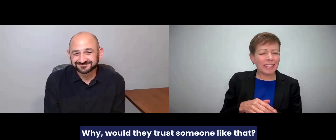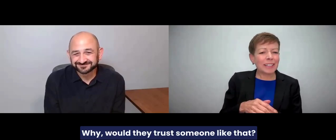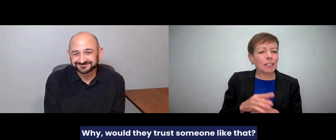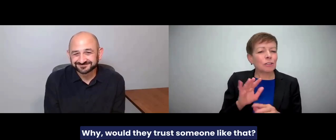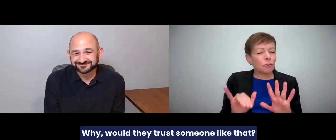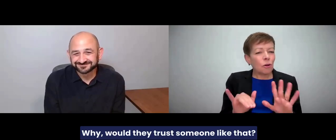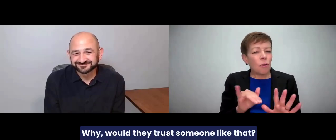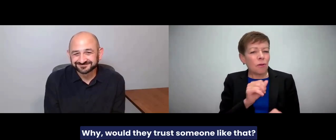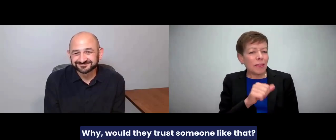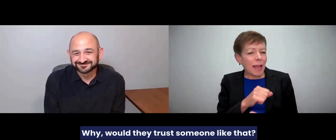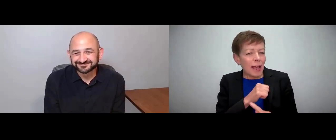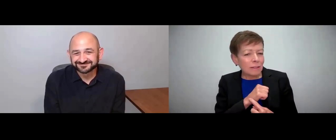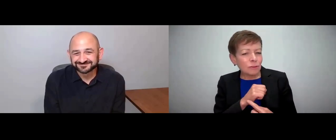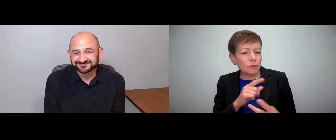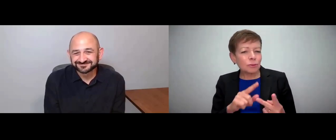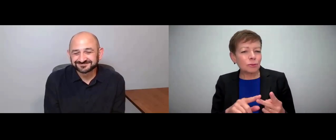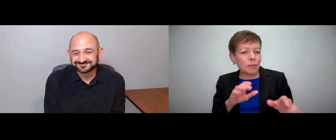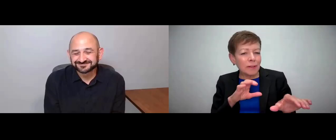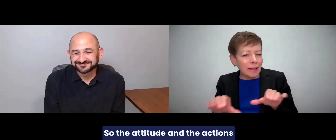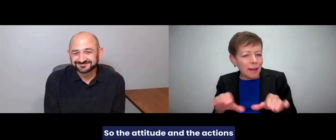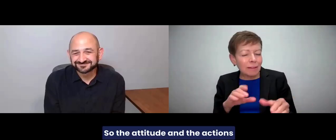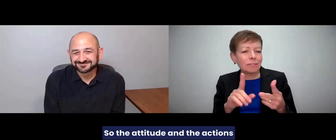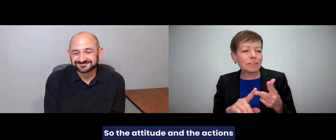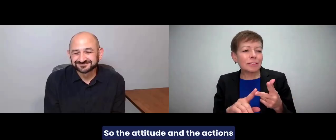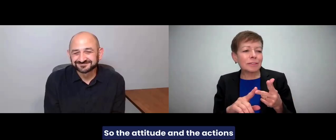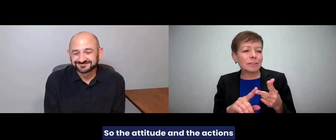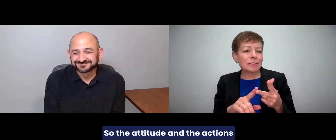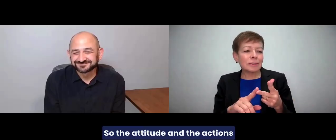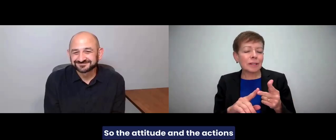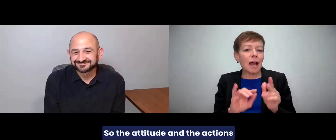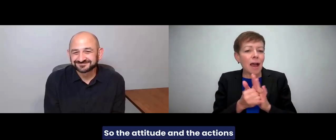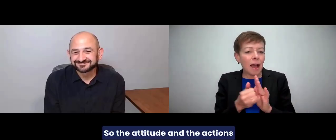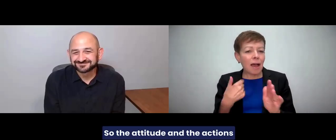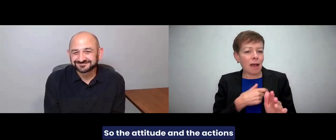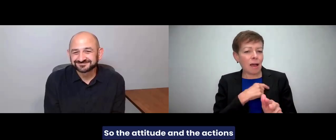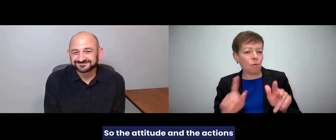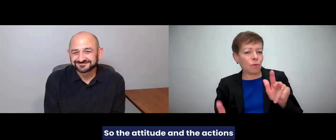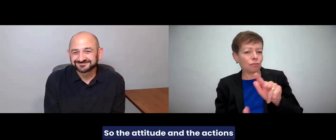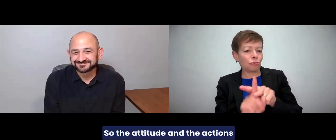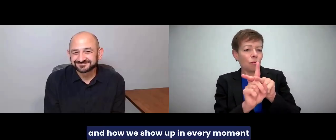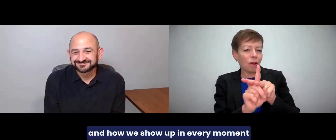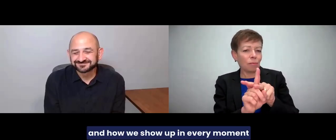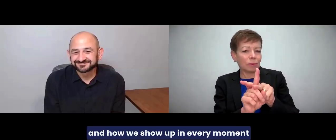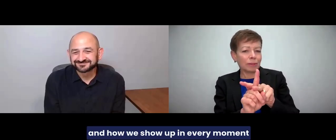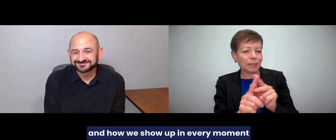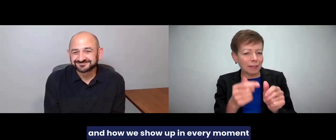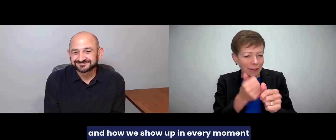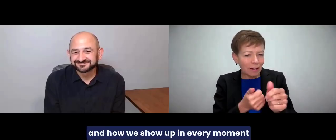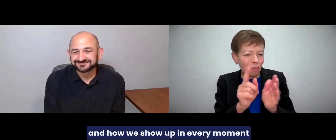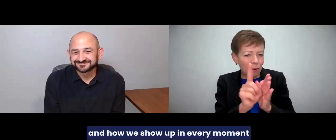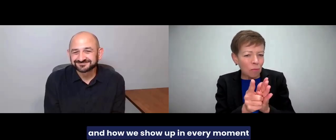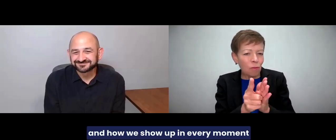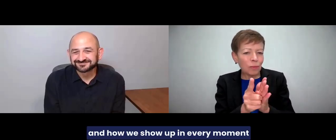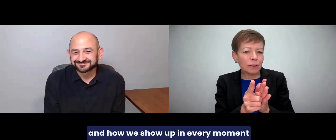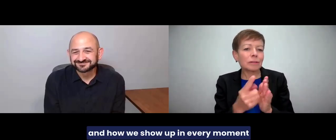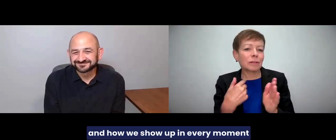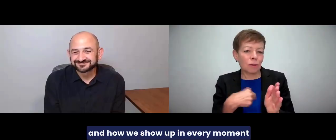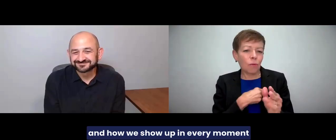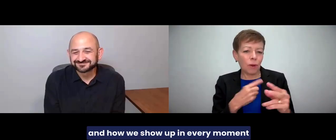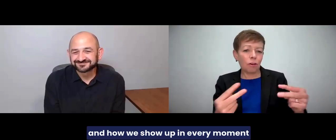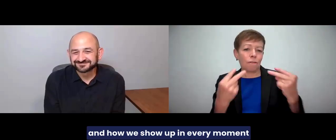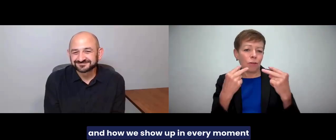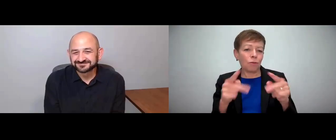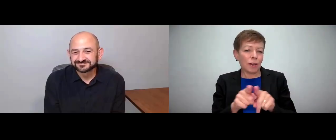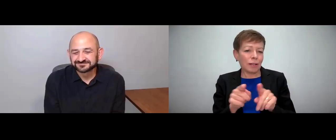Why would they trust someone like that? So the attitude and the actions and how we show up in